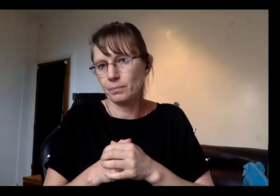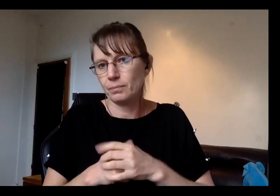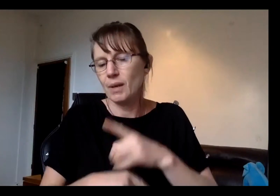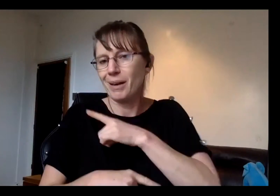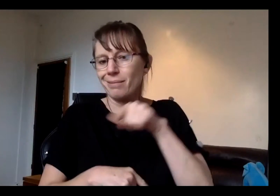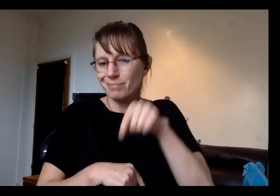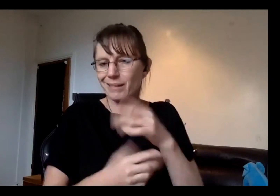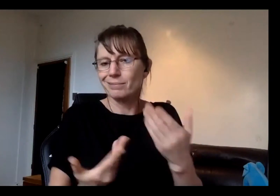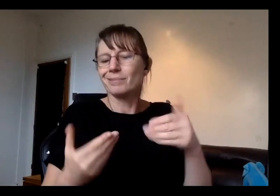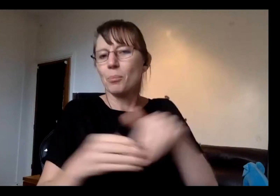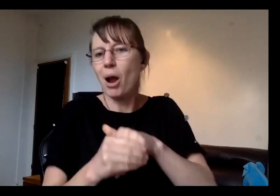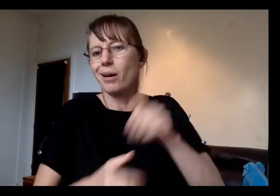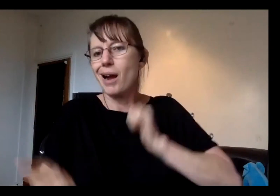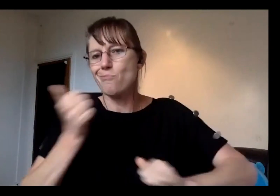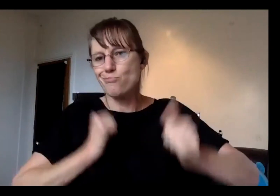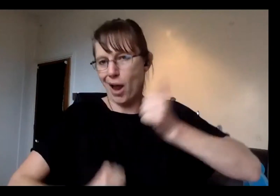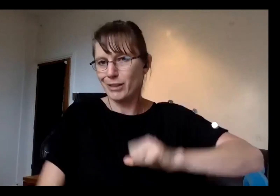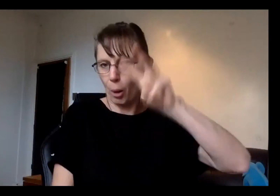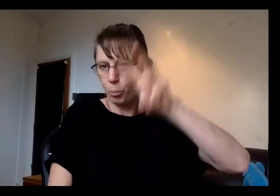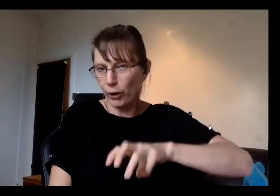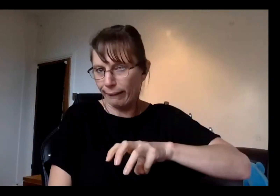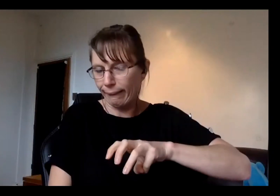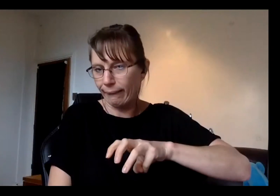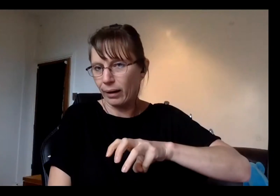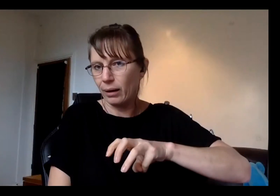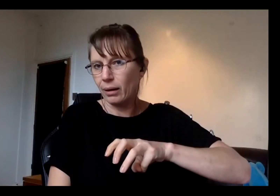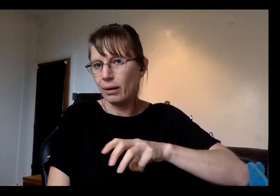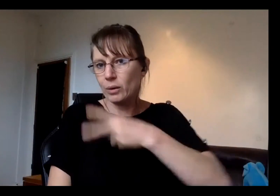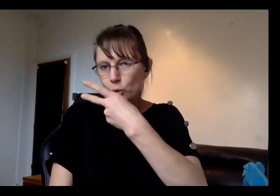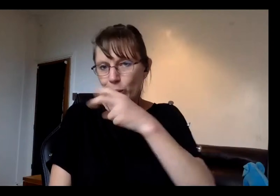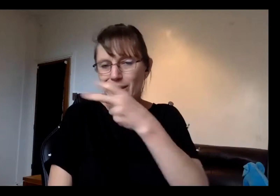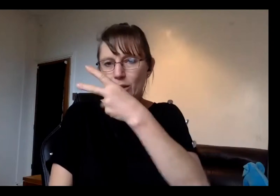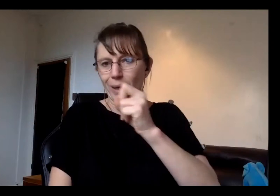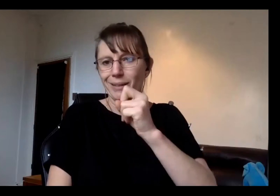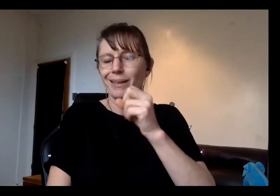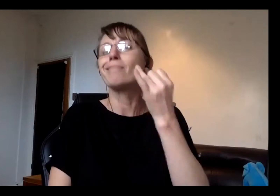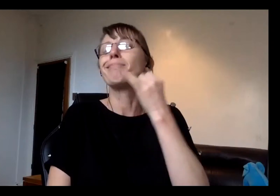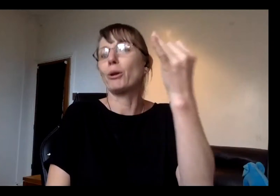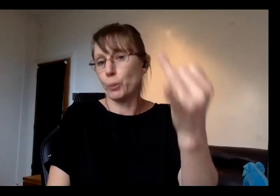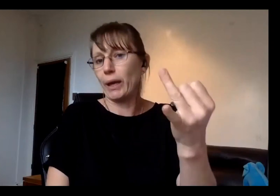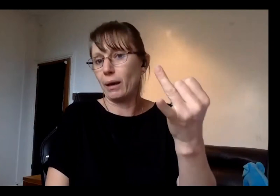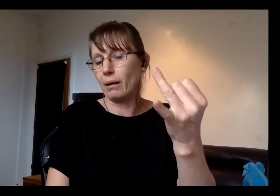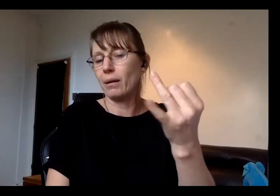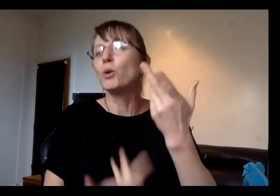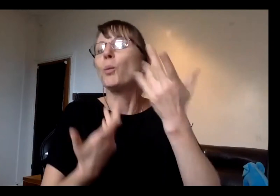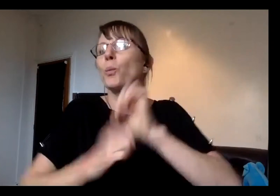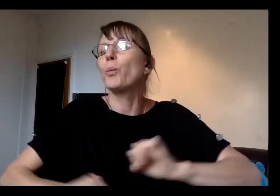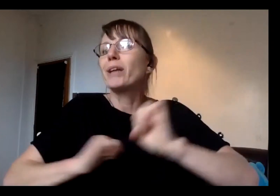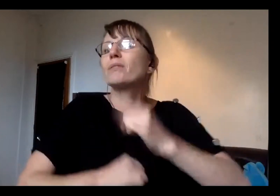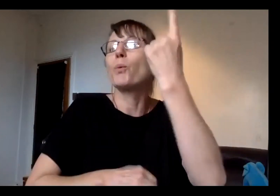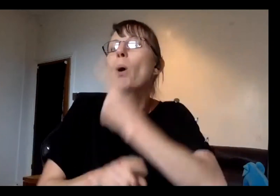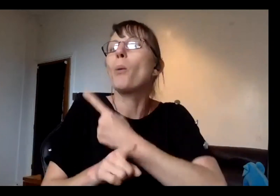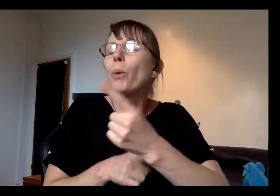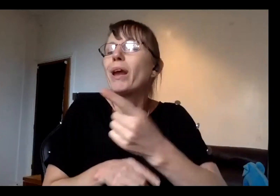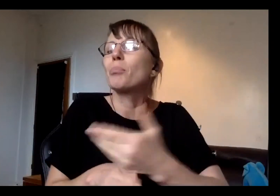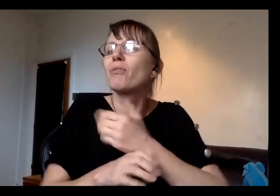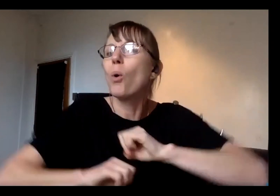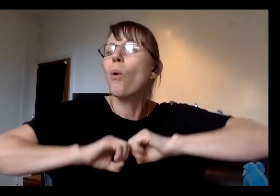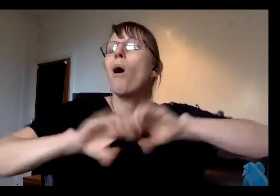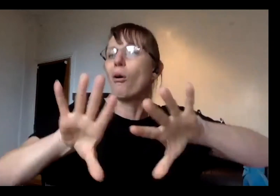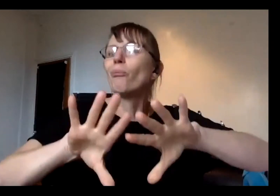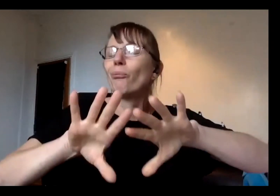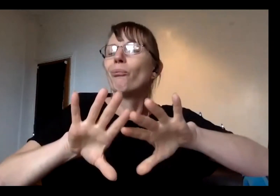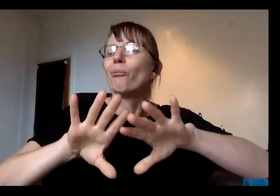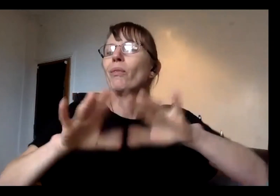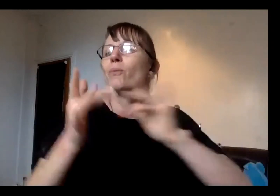part as well of Pride Cymru 2020, which is going to happen next week. We will wait for a week to put it in our website, but